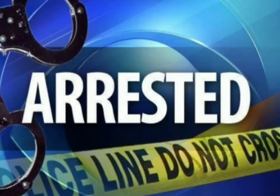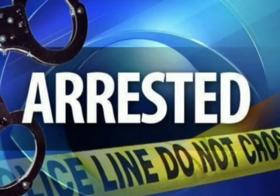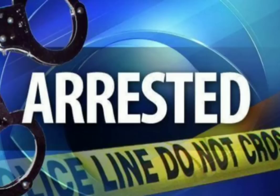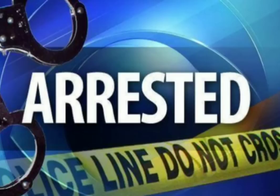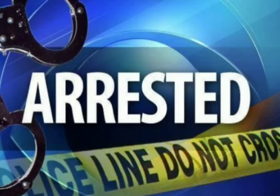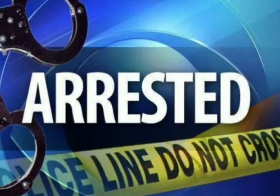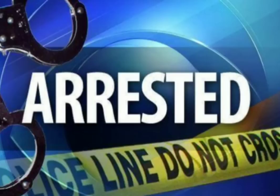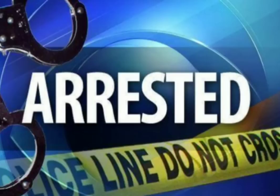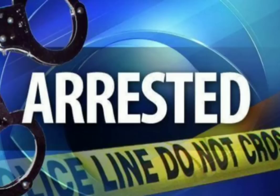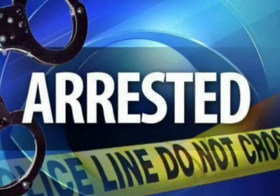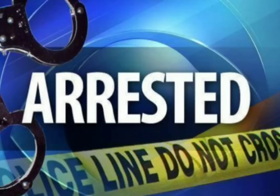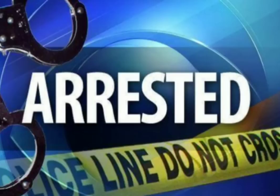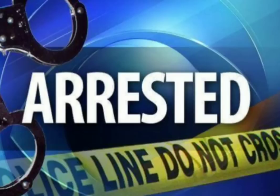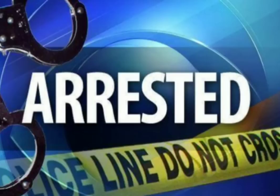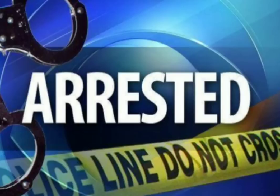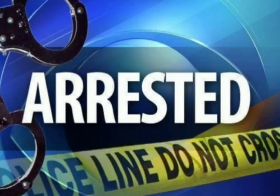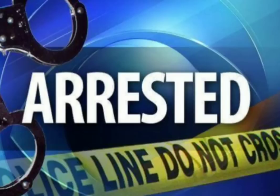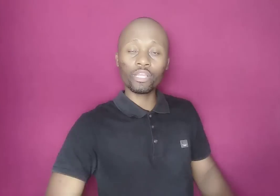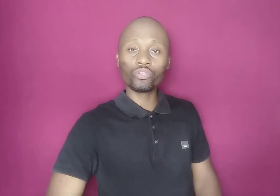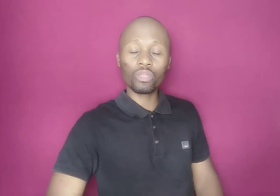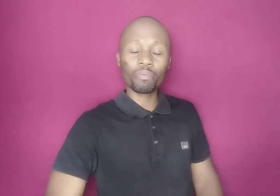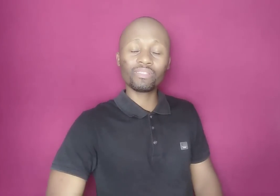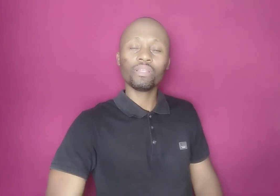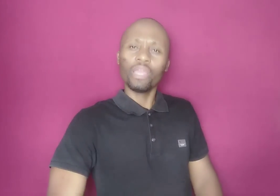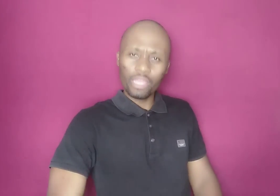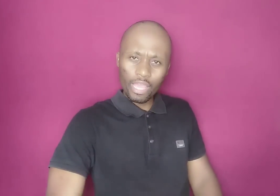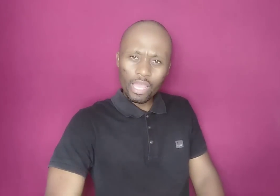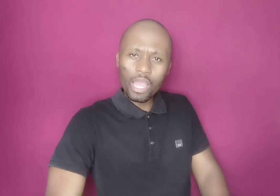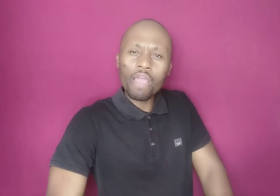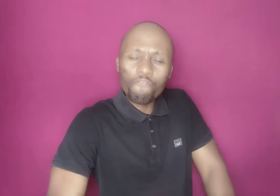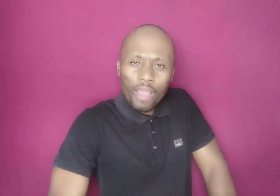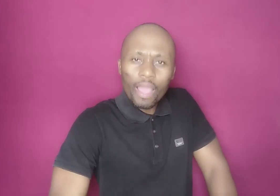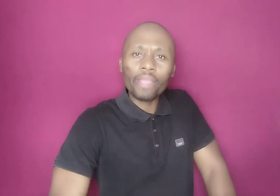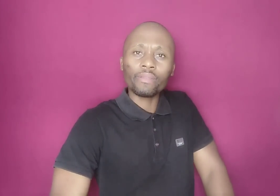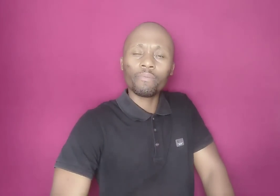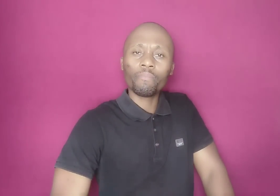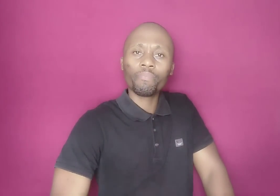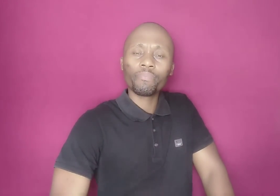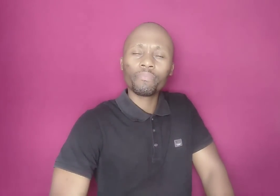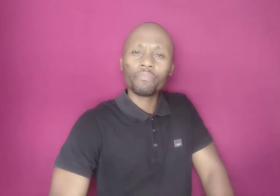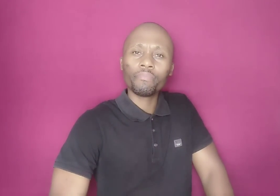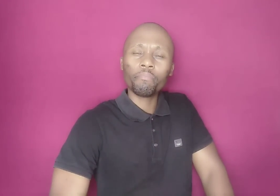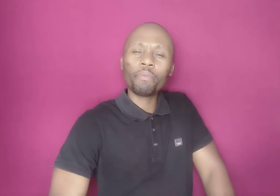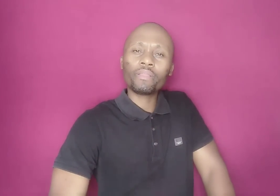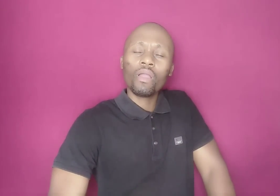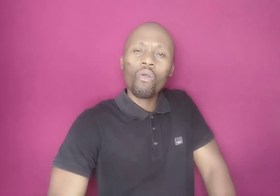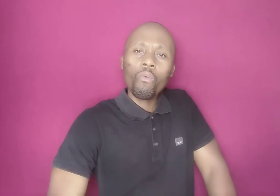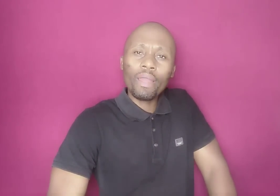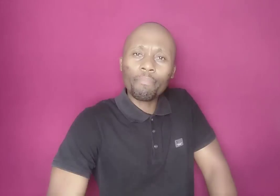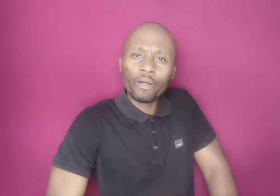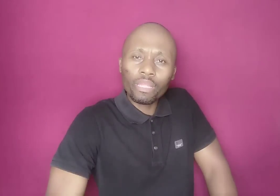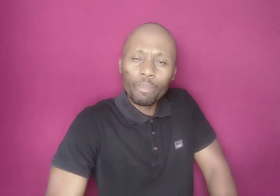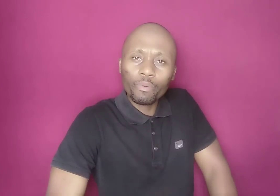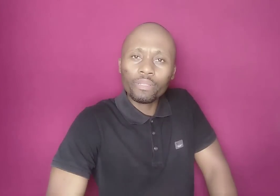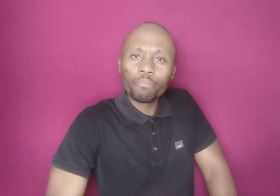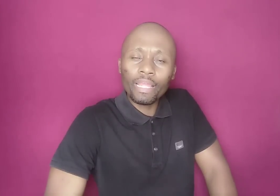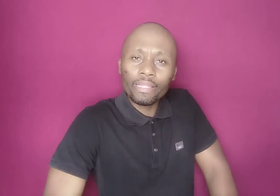body was being led into the prison. Yeah, fine. But what about the people in